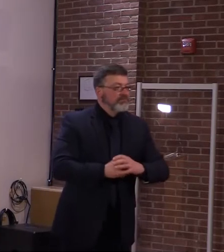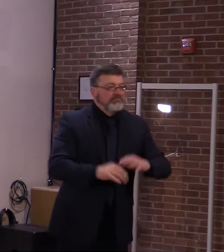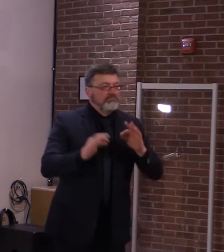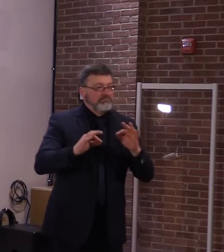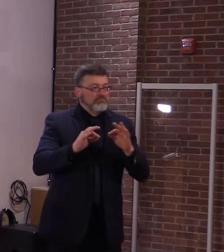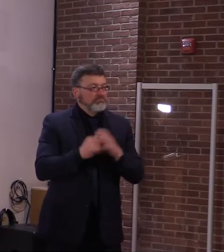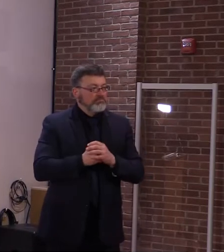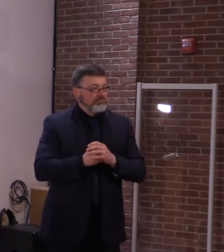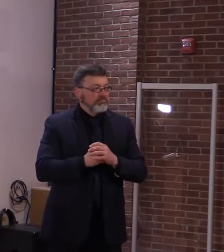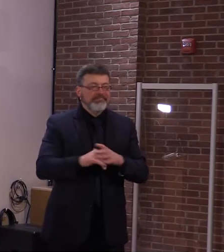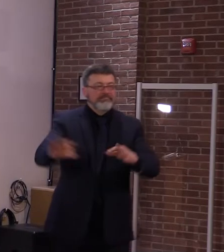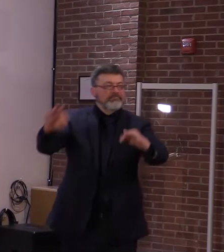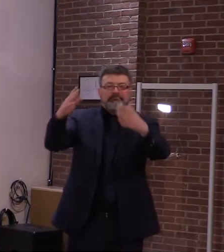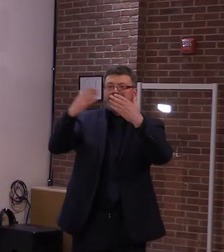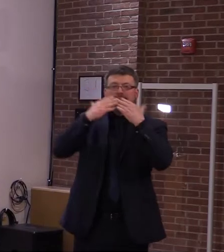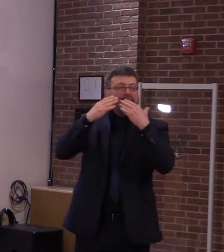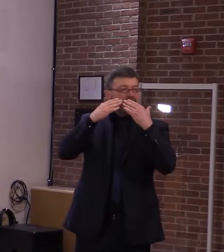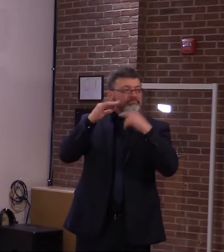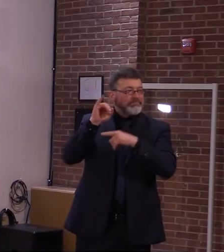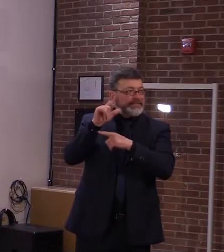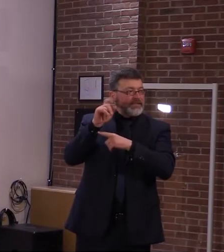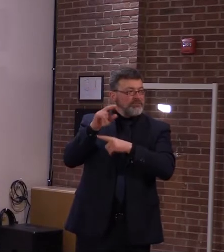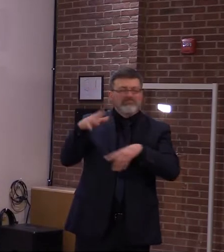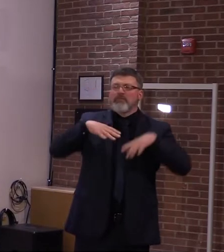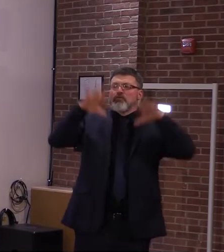Great. Thank you very much. Have a good weekend.